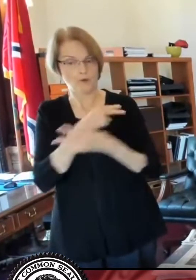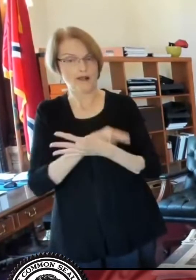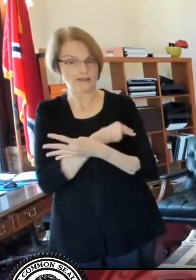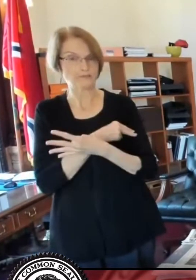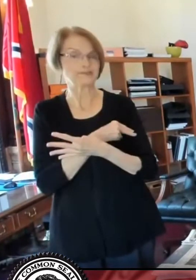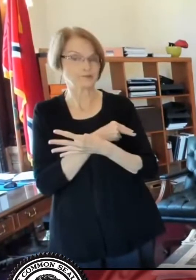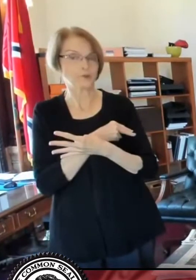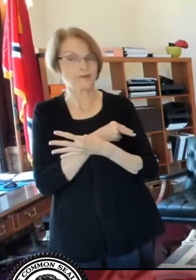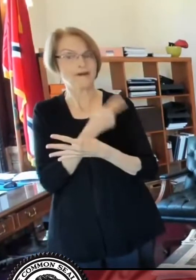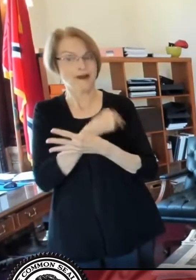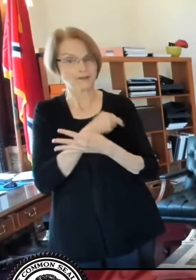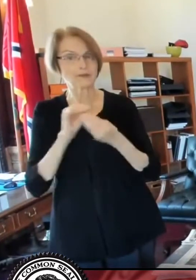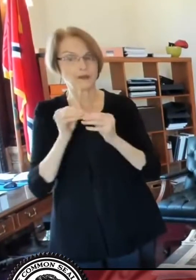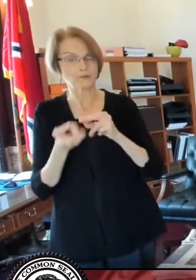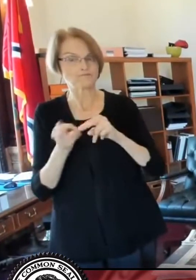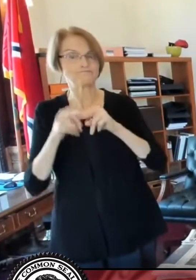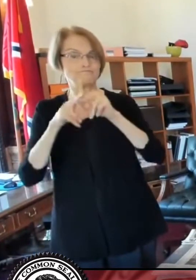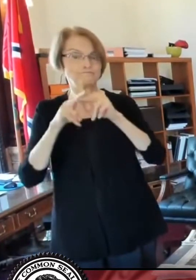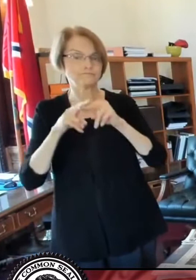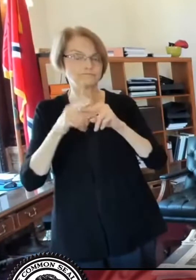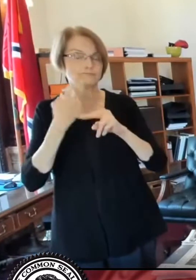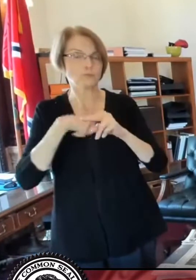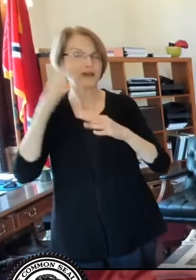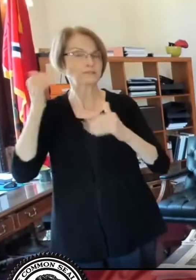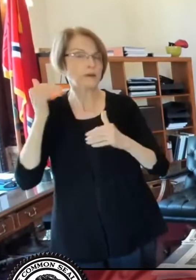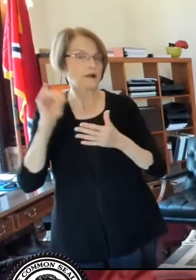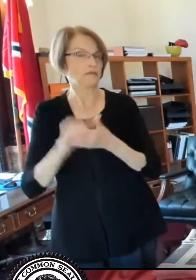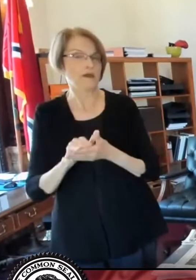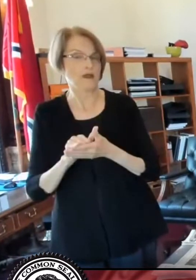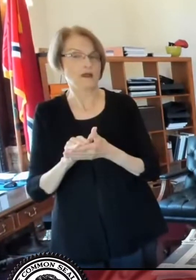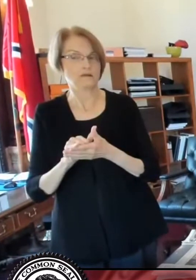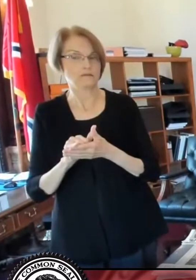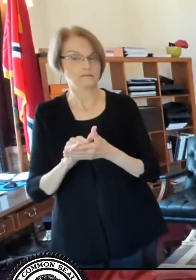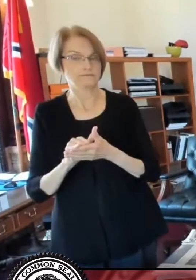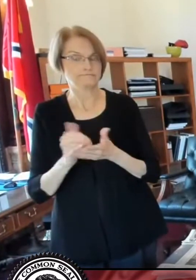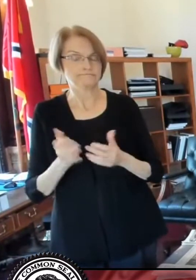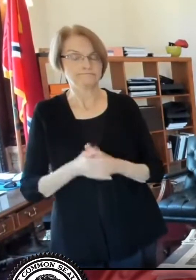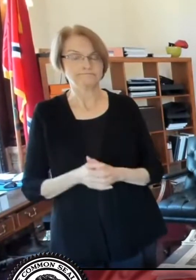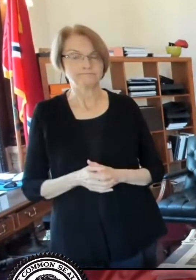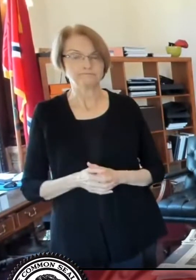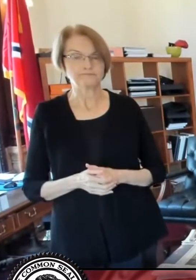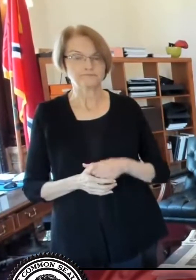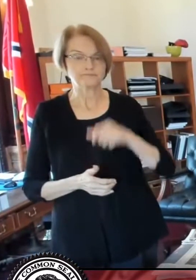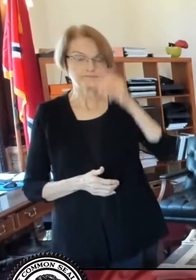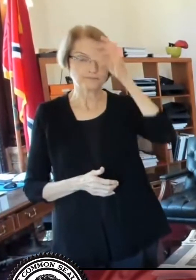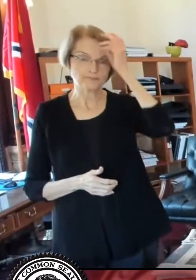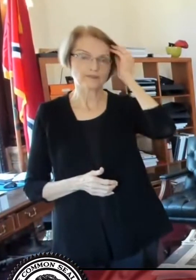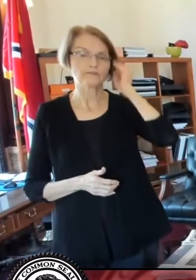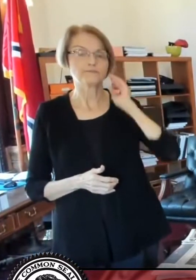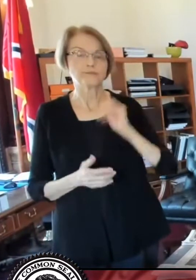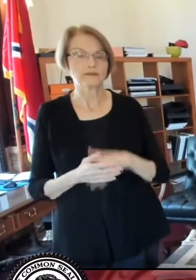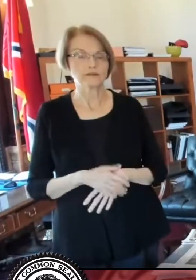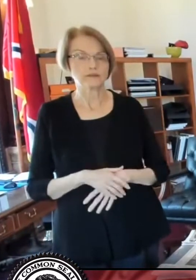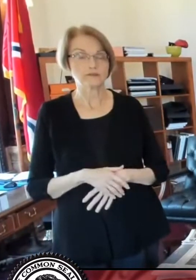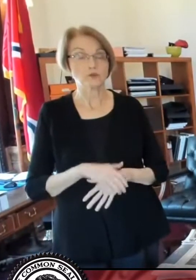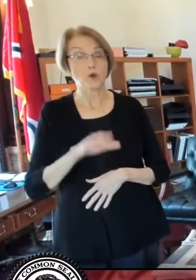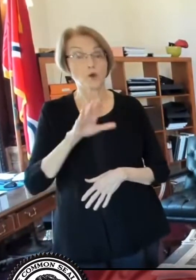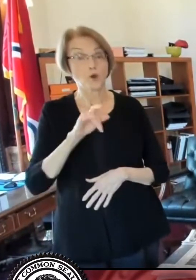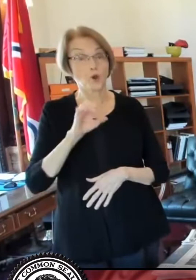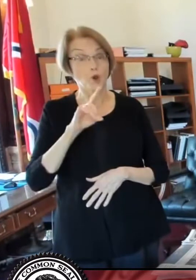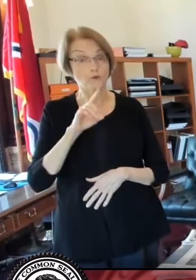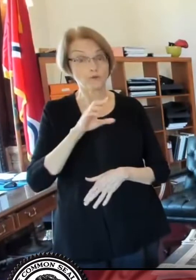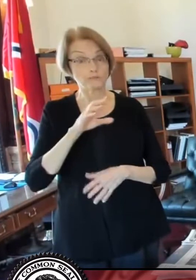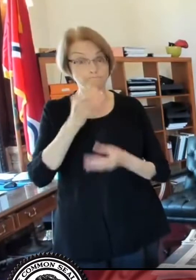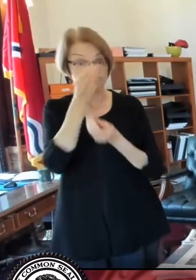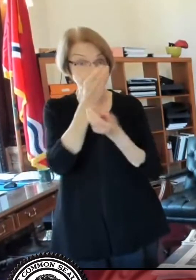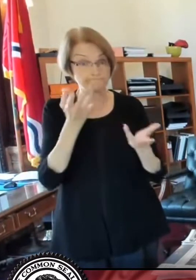not something that was expected, not something that was unexpected. So that's it for COVID for today. Of